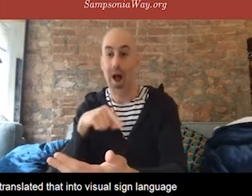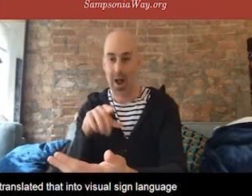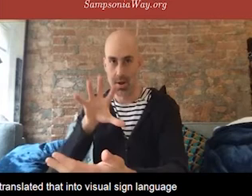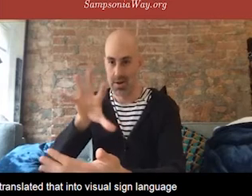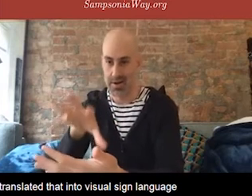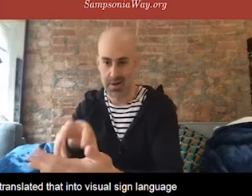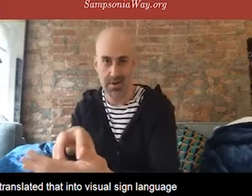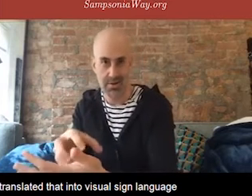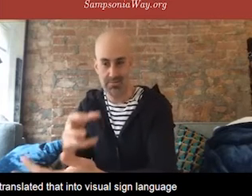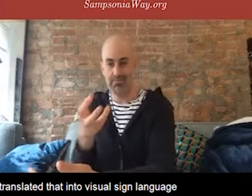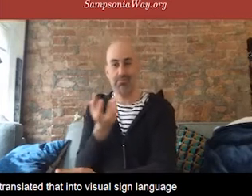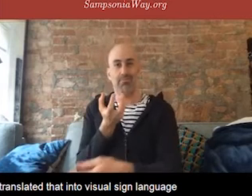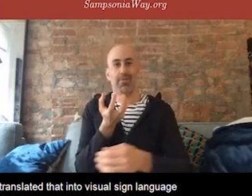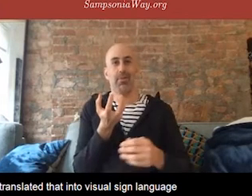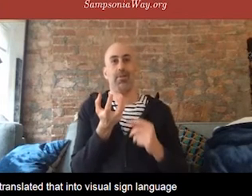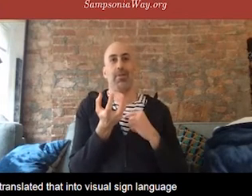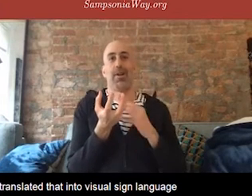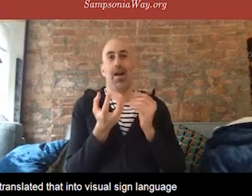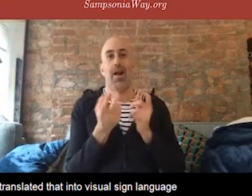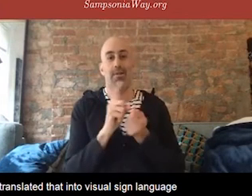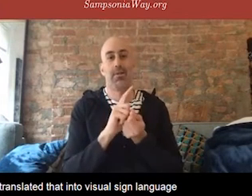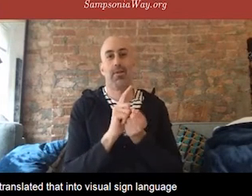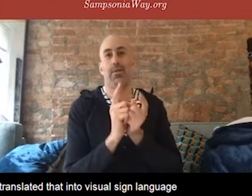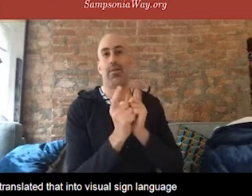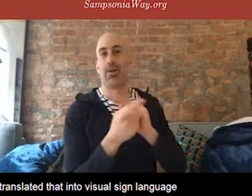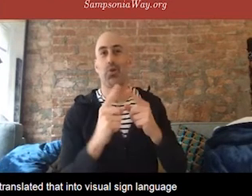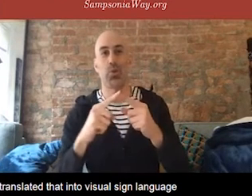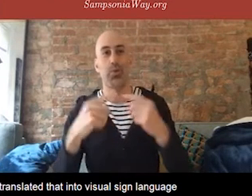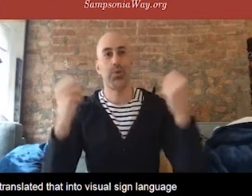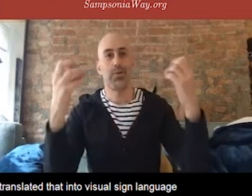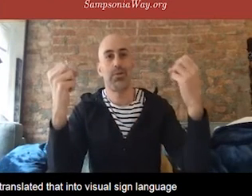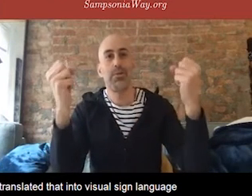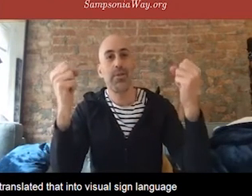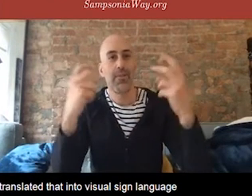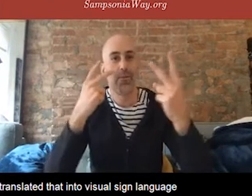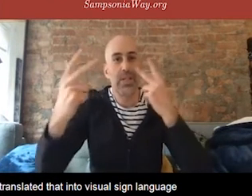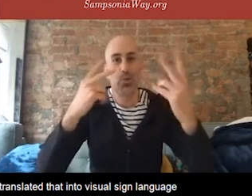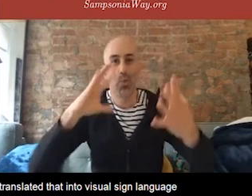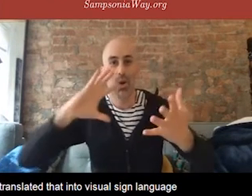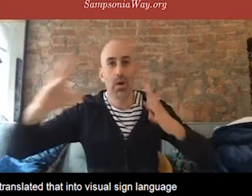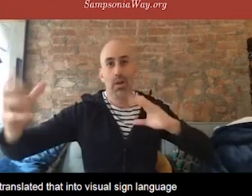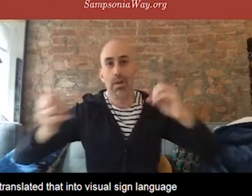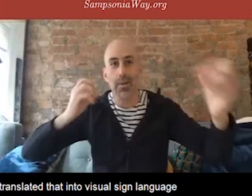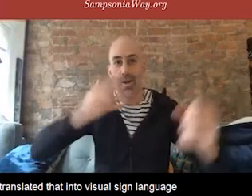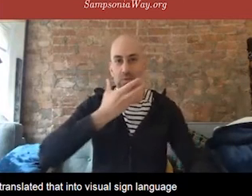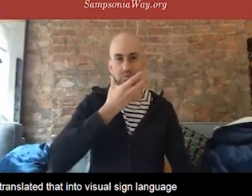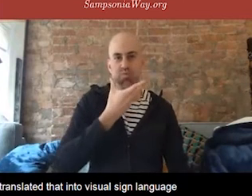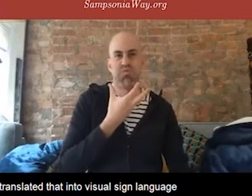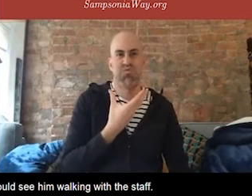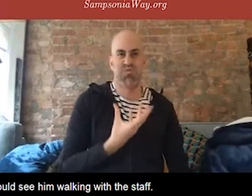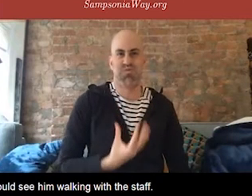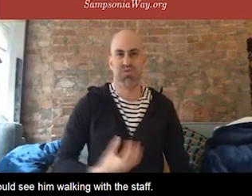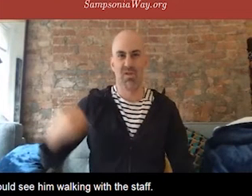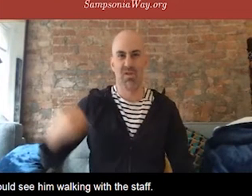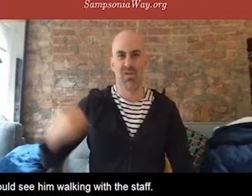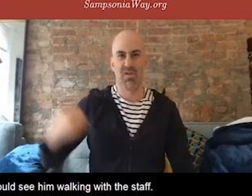fought back. Like, I was really drawn into that story in the Bible. And I translated that into a visual sign